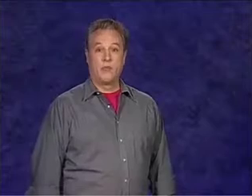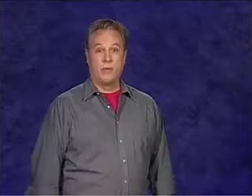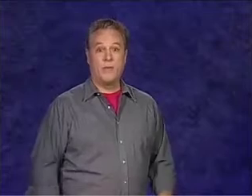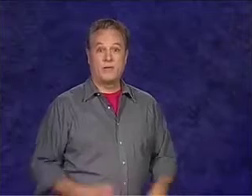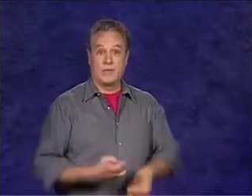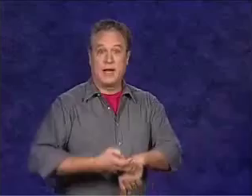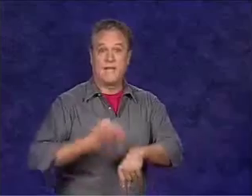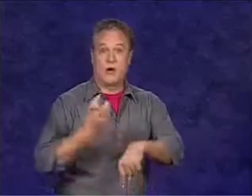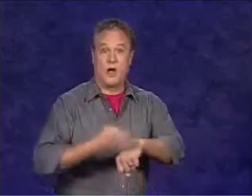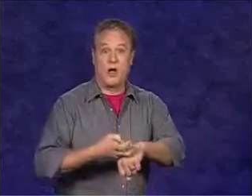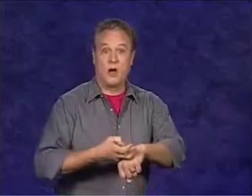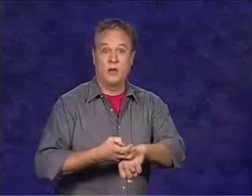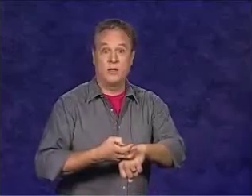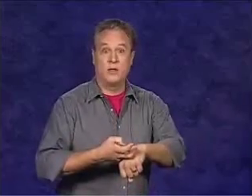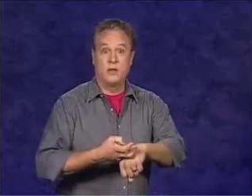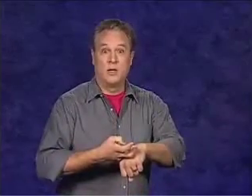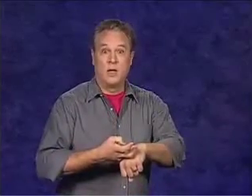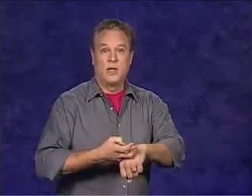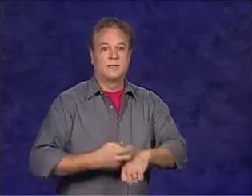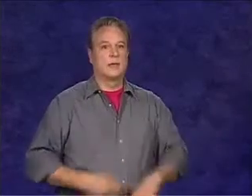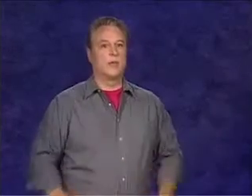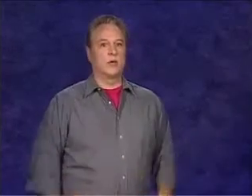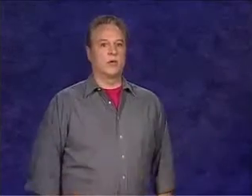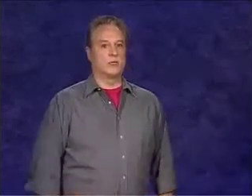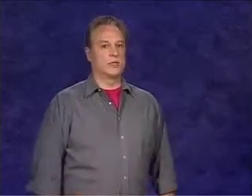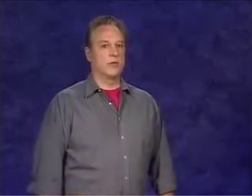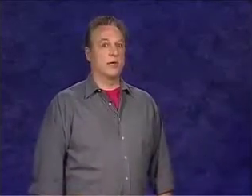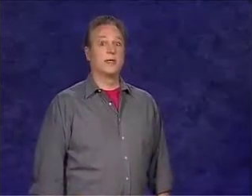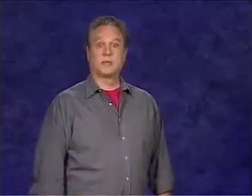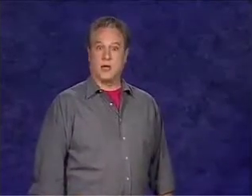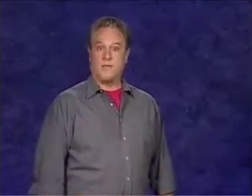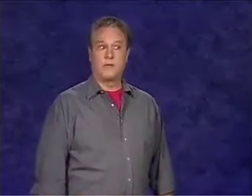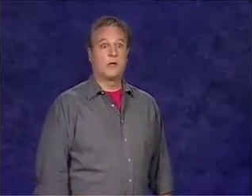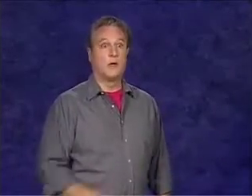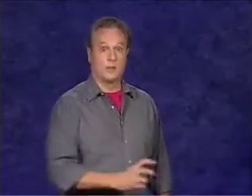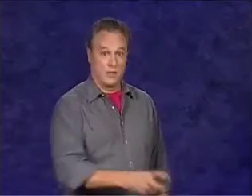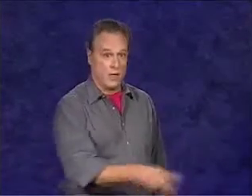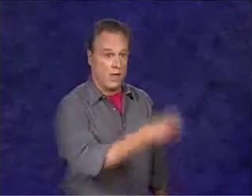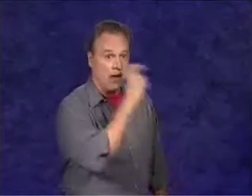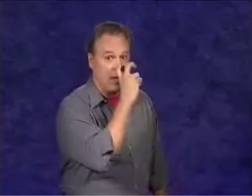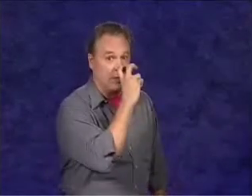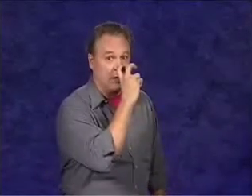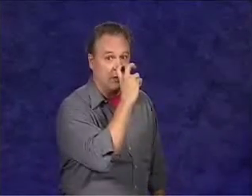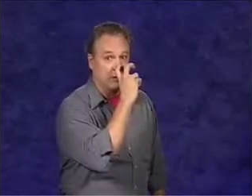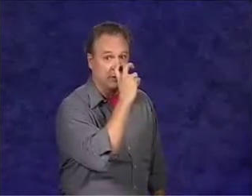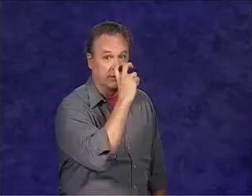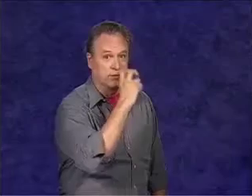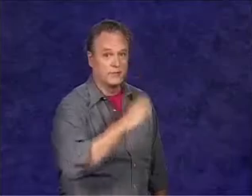Remember the sign for hard? Someone who is strict is often called hard-nosed.